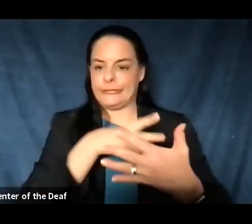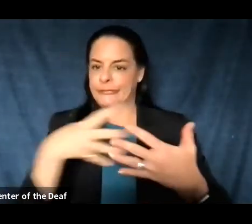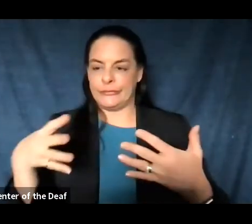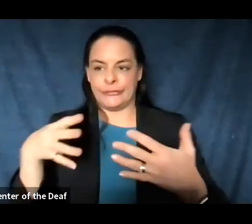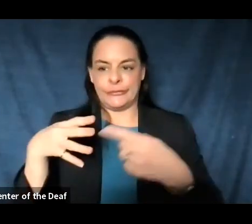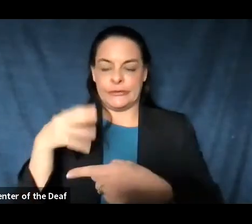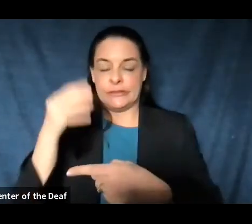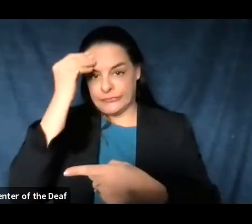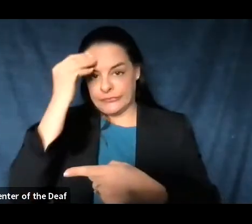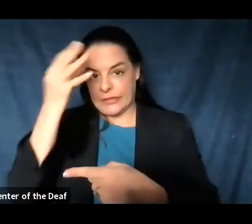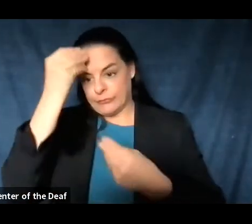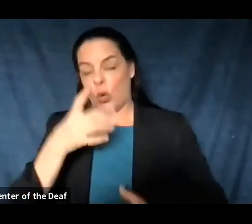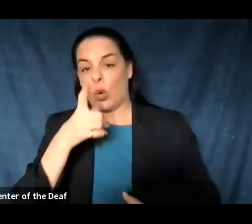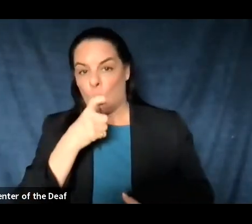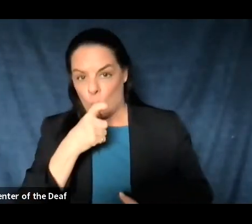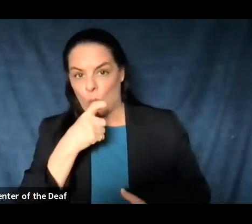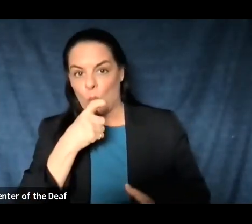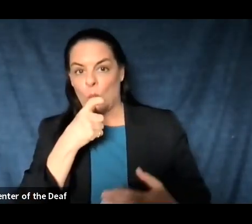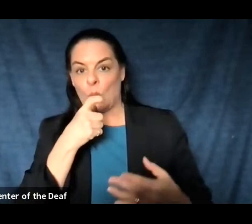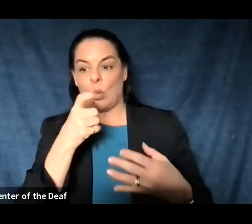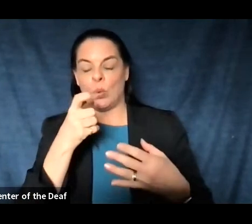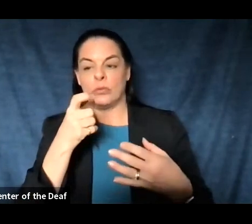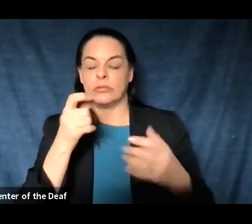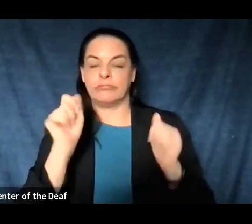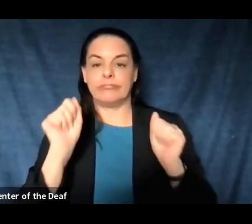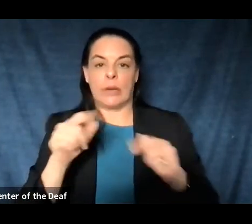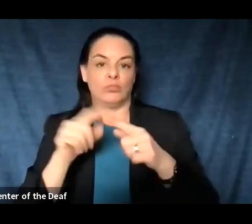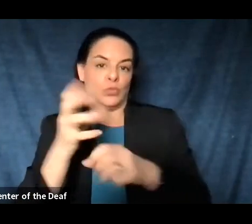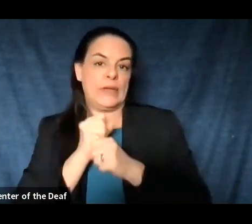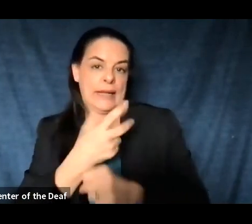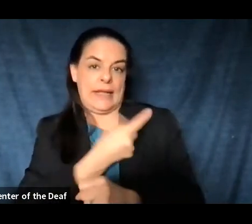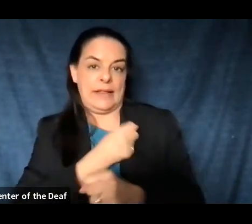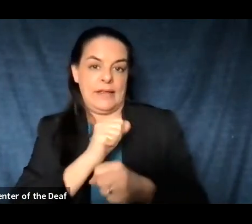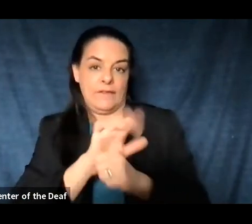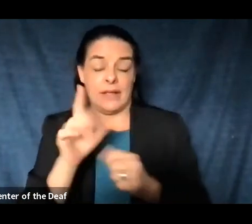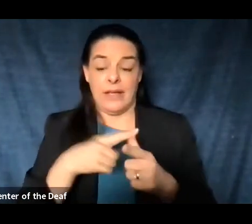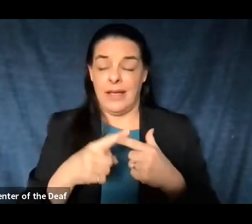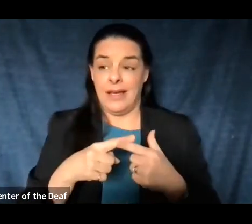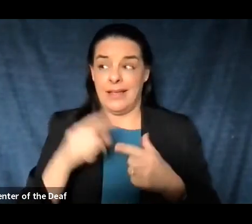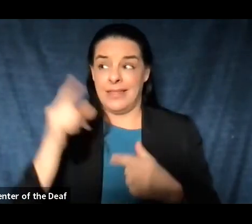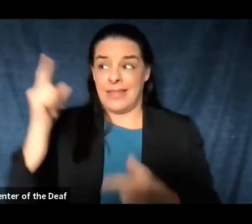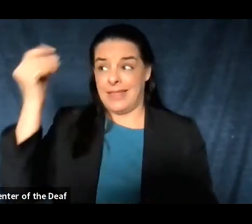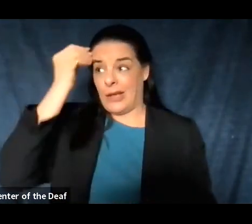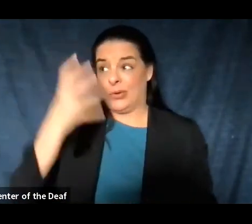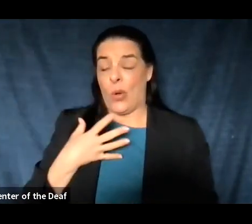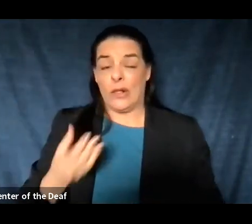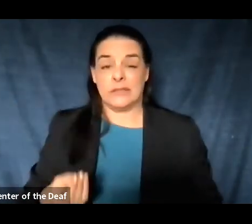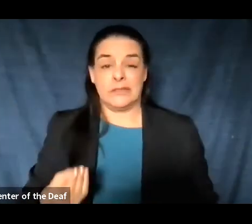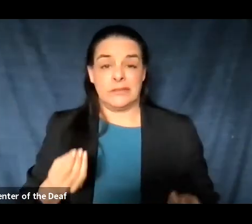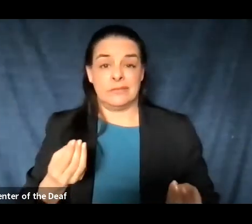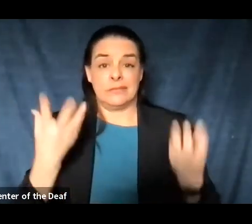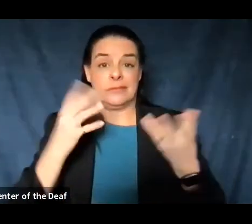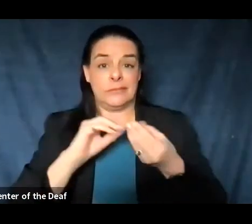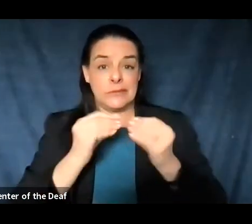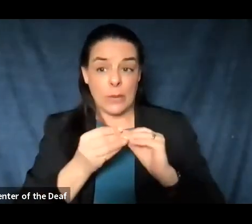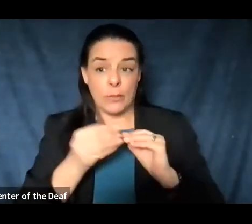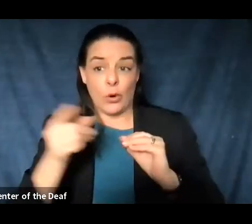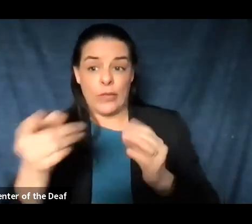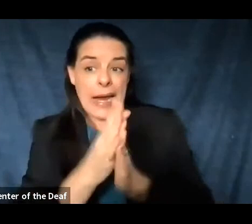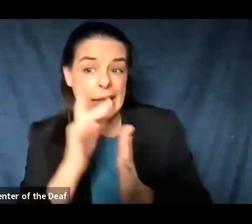us who's been activated to receive vaccine, and then we get told a number. They ask for a